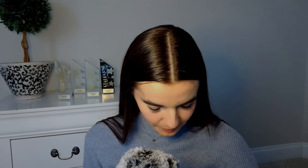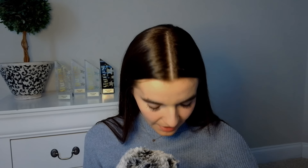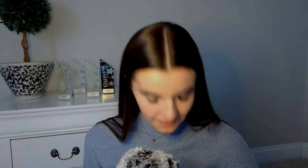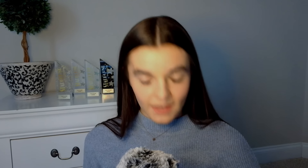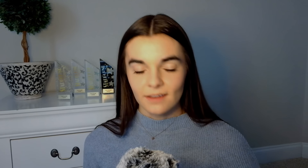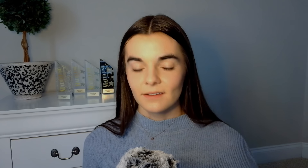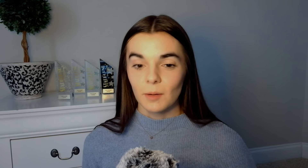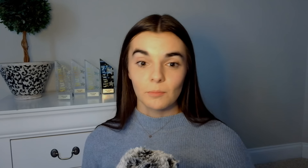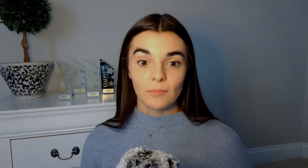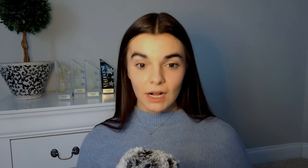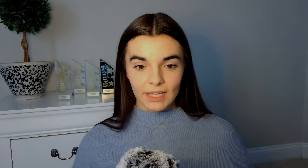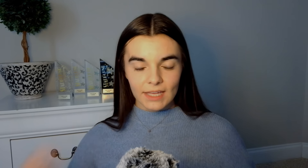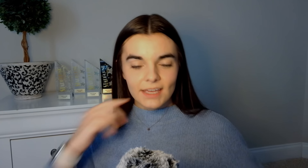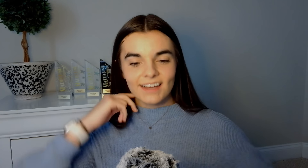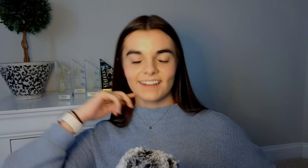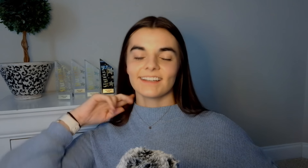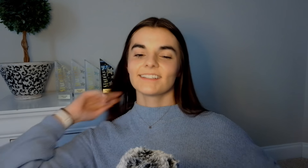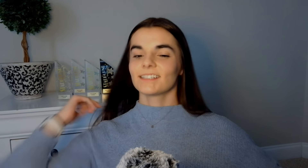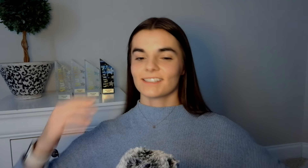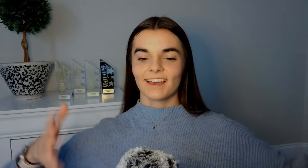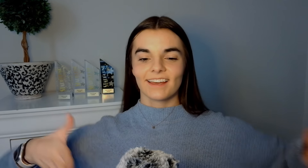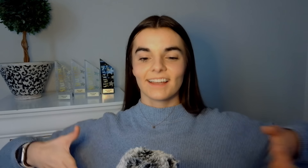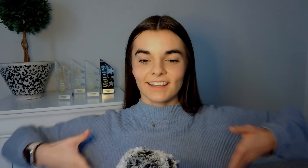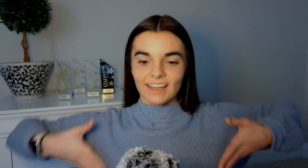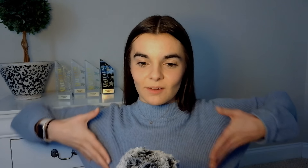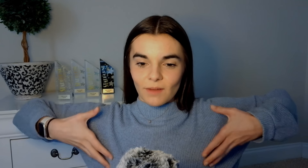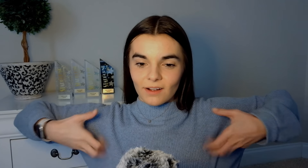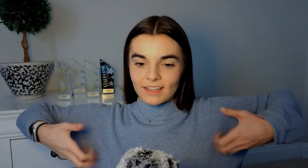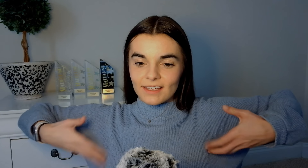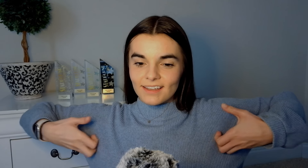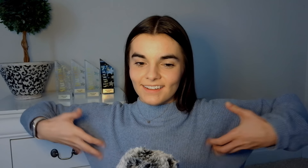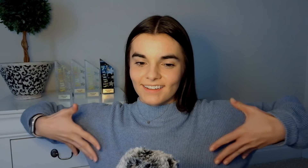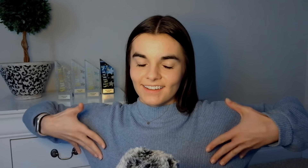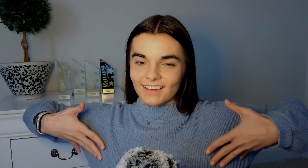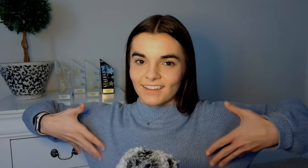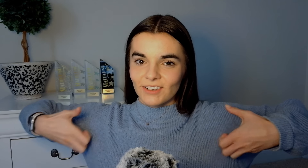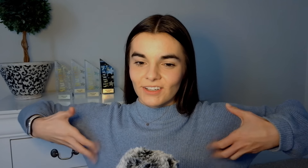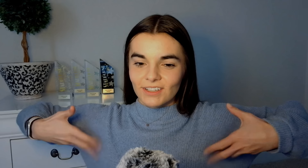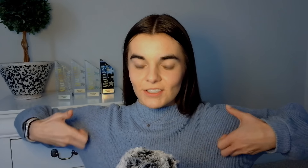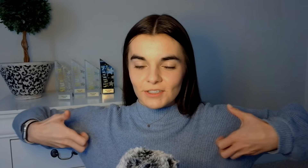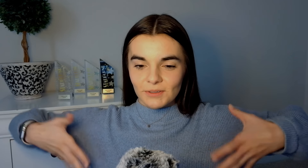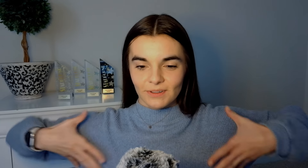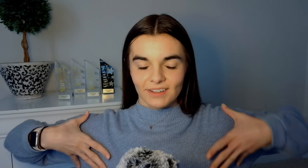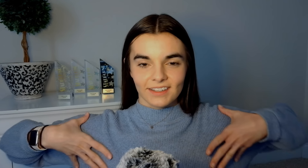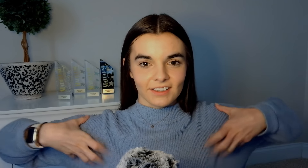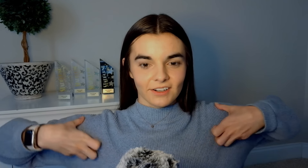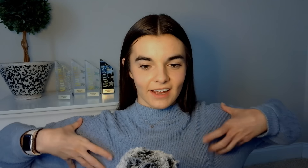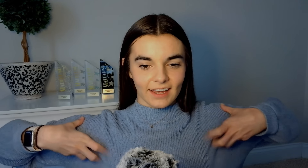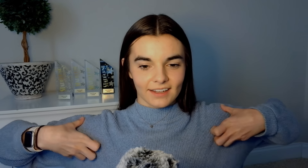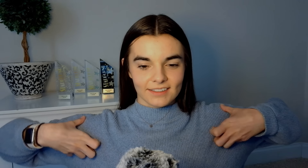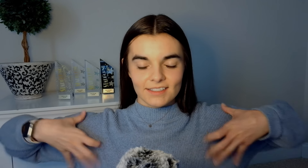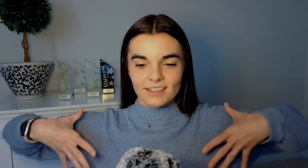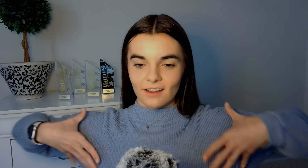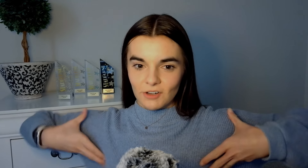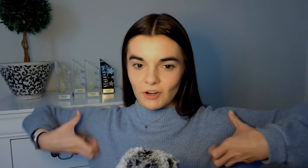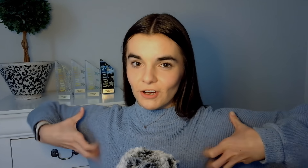And then monkey is like a monkey. You're gonna do your hands under